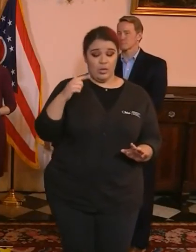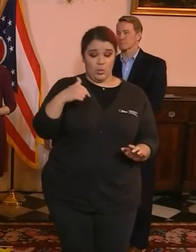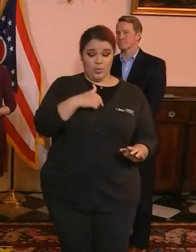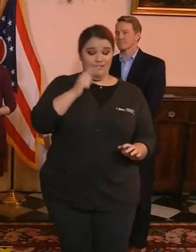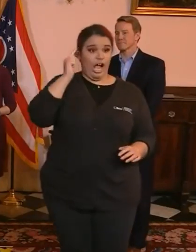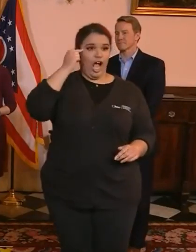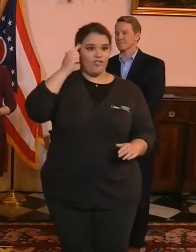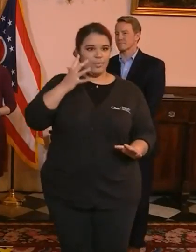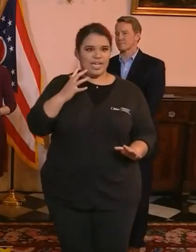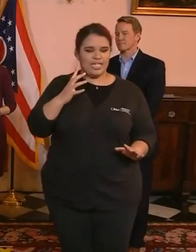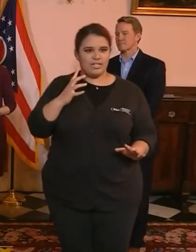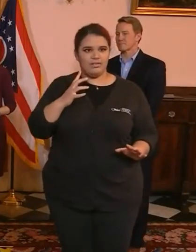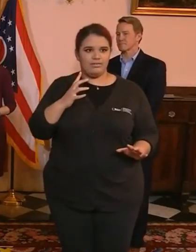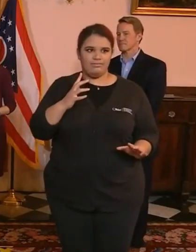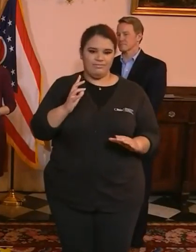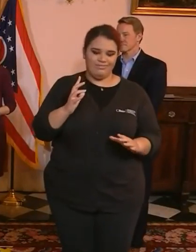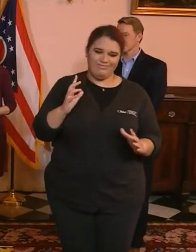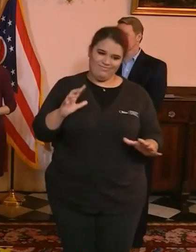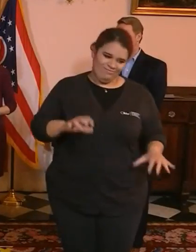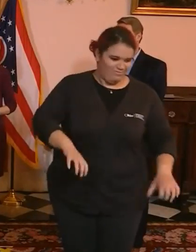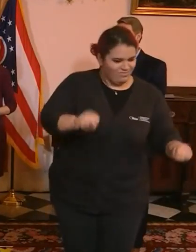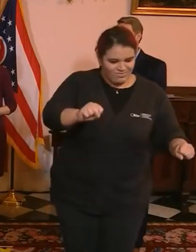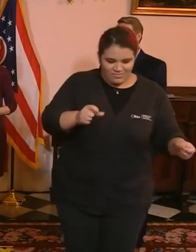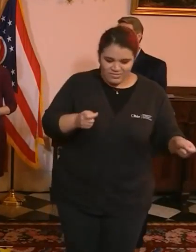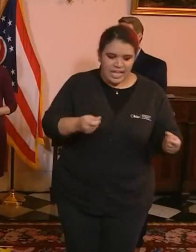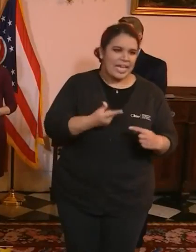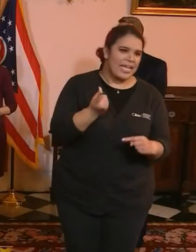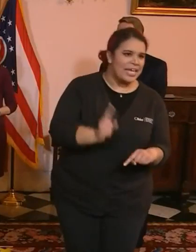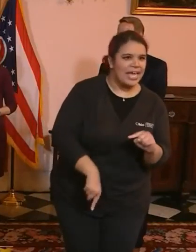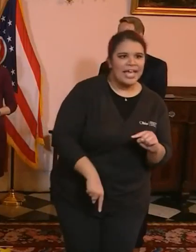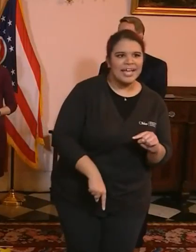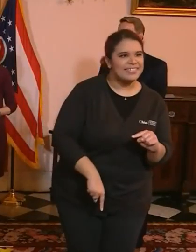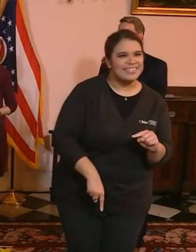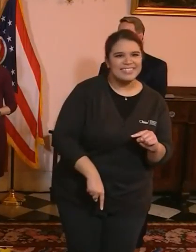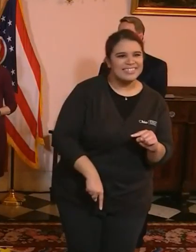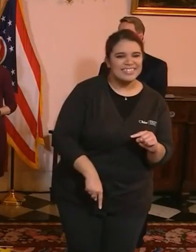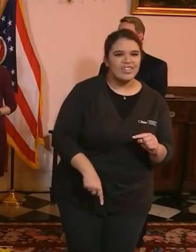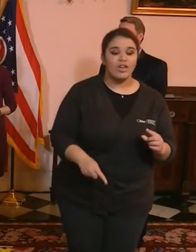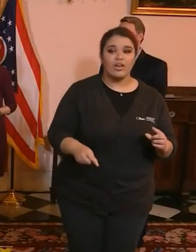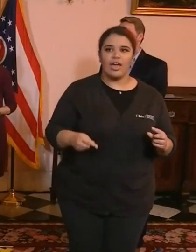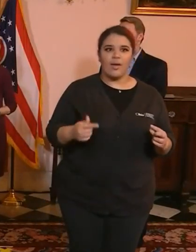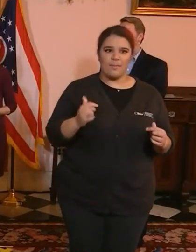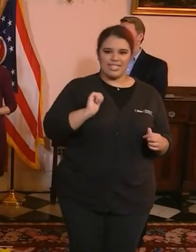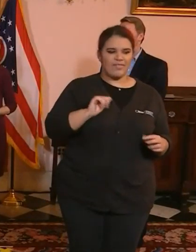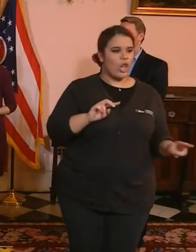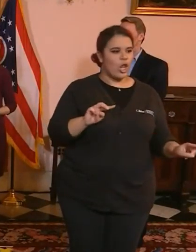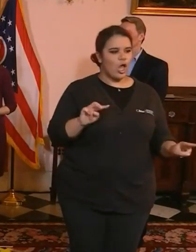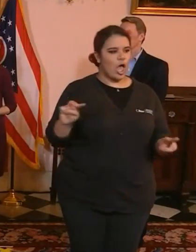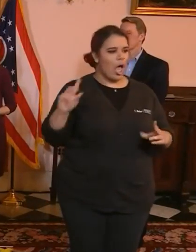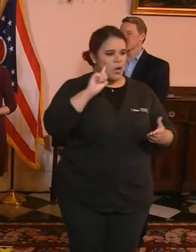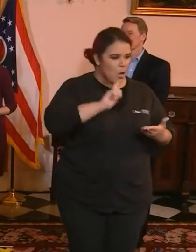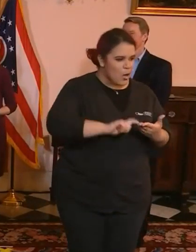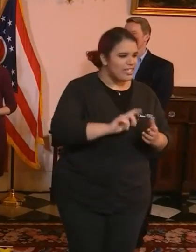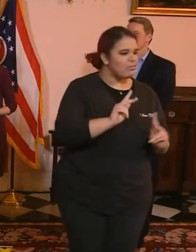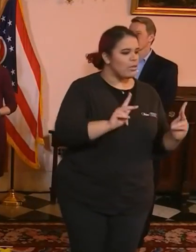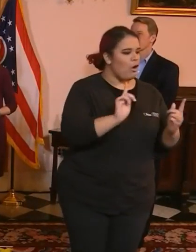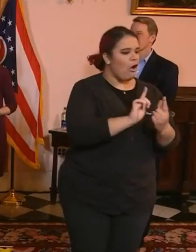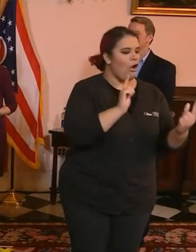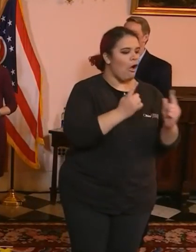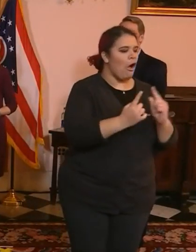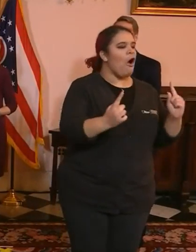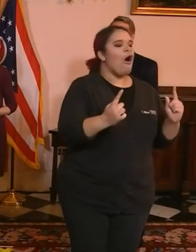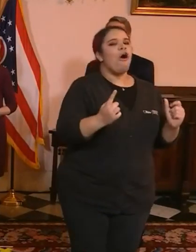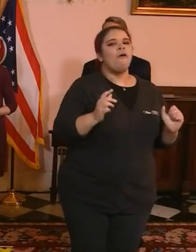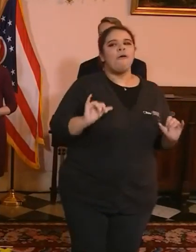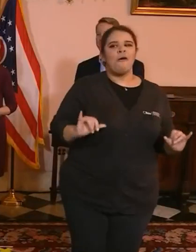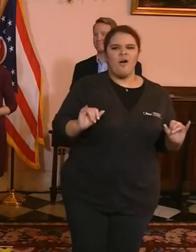I'm seeing people as I look around. I'm seeing people who are, social distancing. People getting it. We're moving forward. So